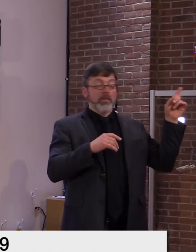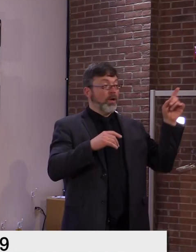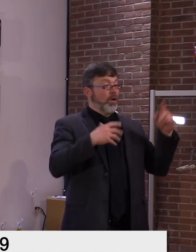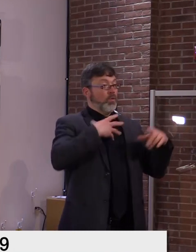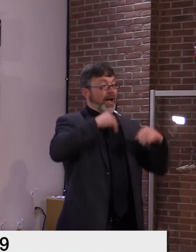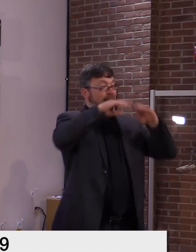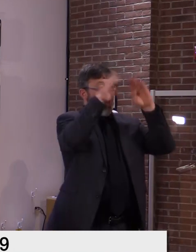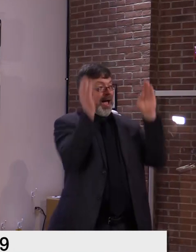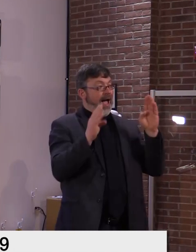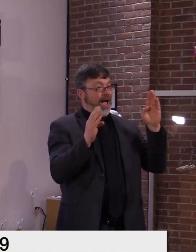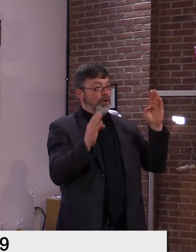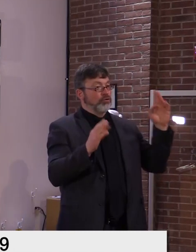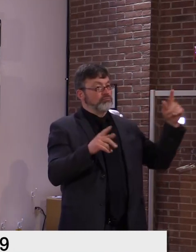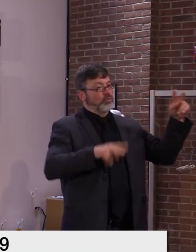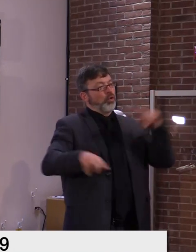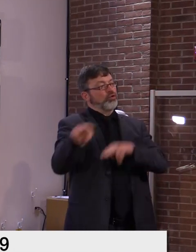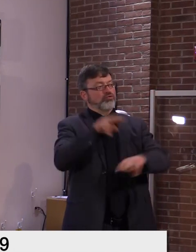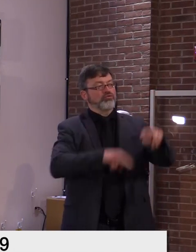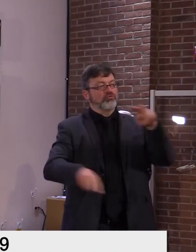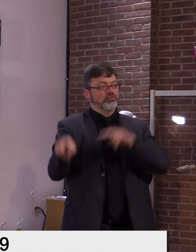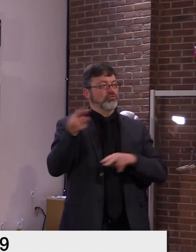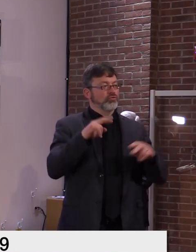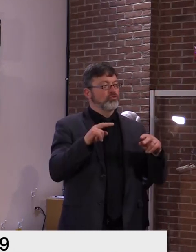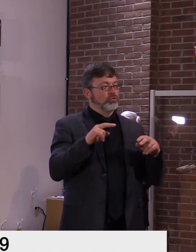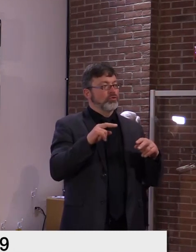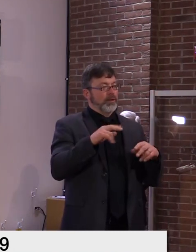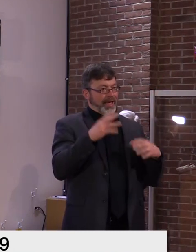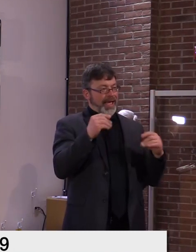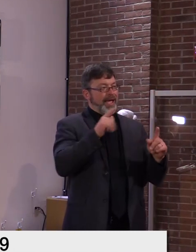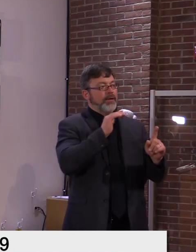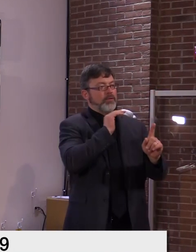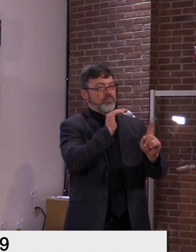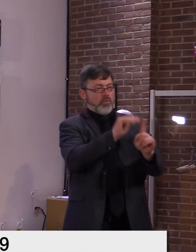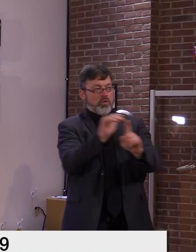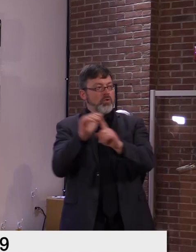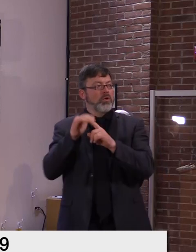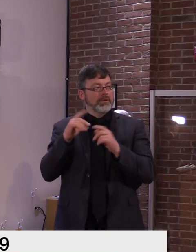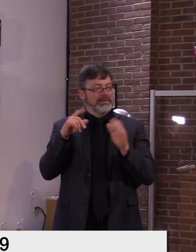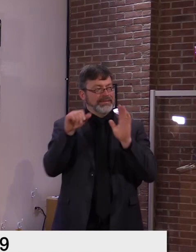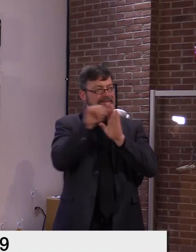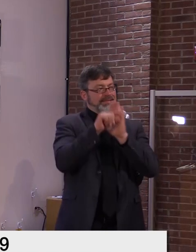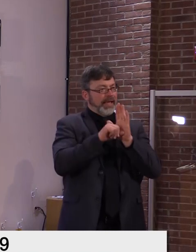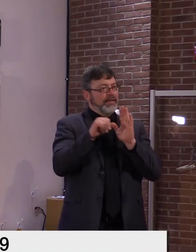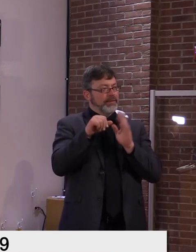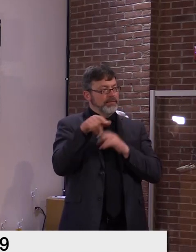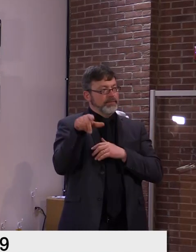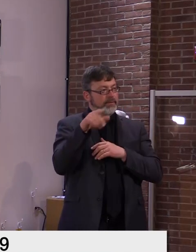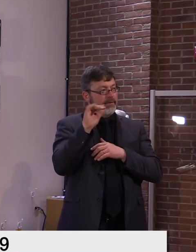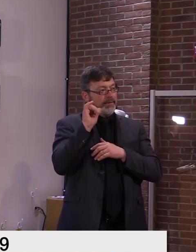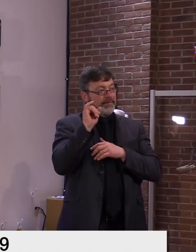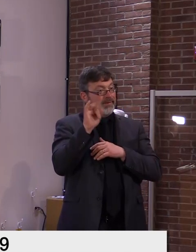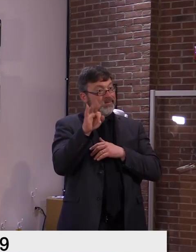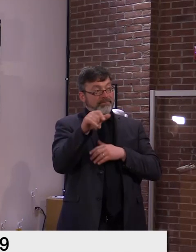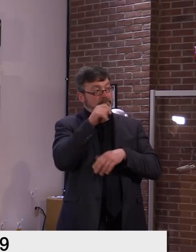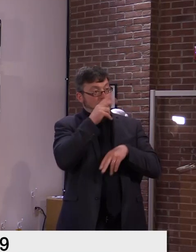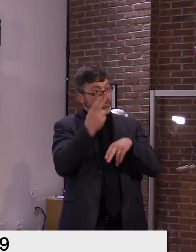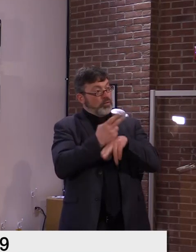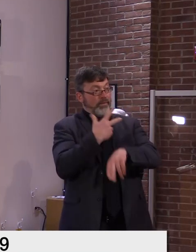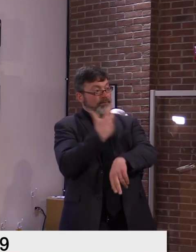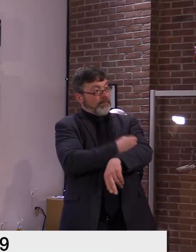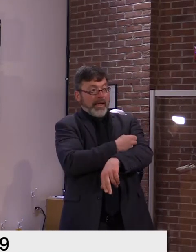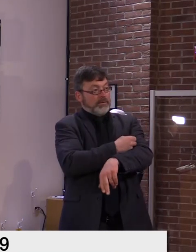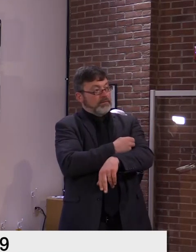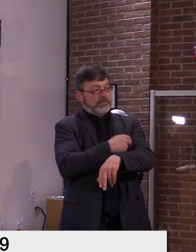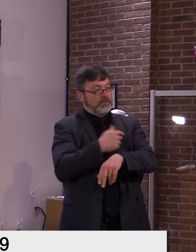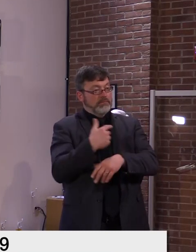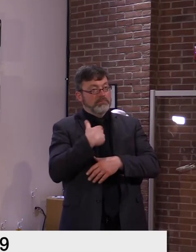had warned states that if and I'm not aware that they've done it, but if they're not using their supply, that they would send it to